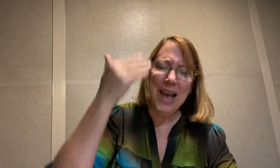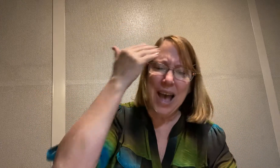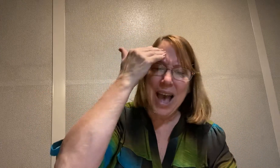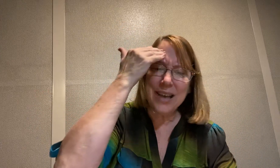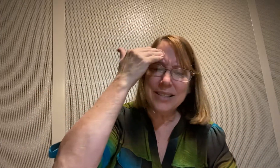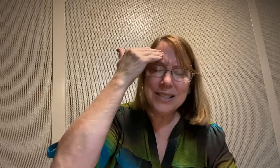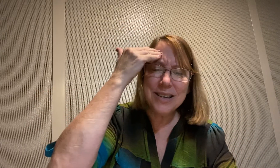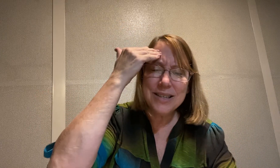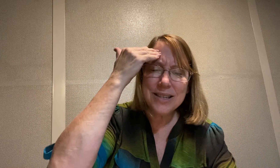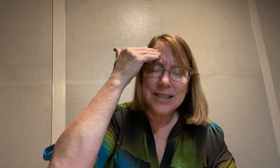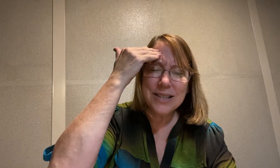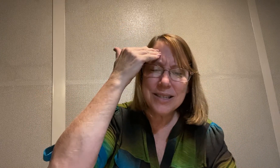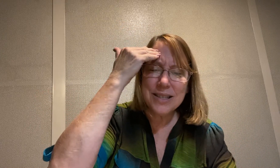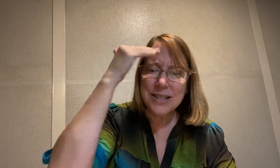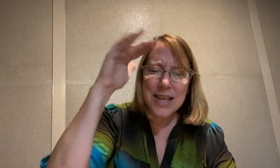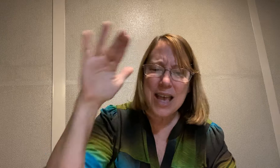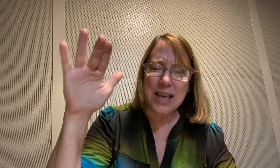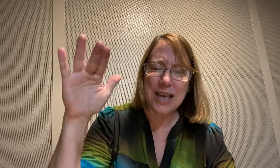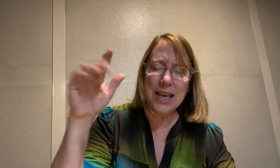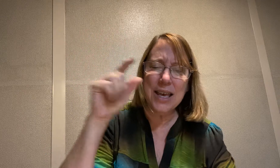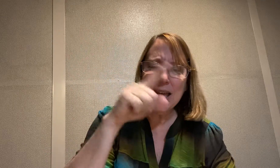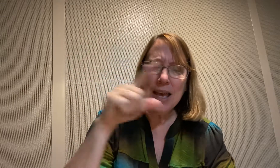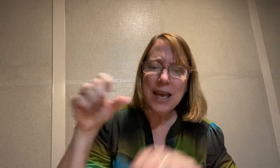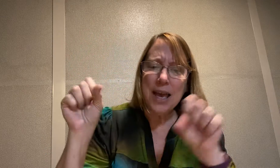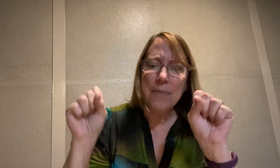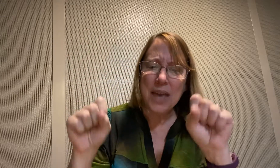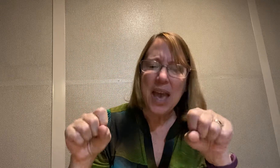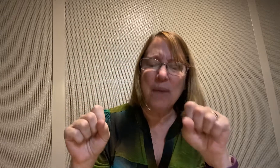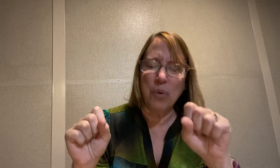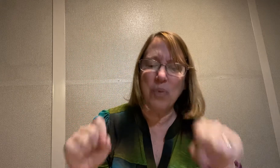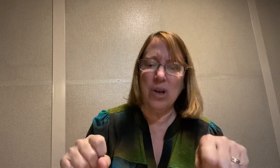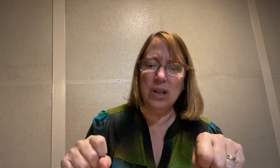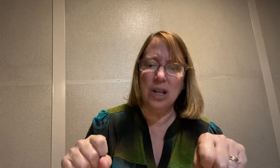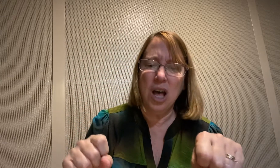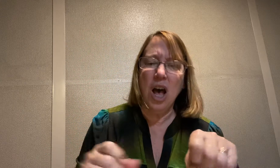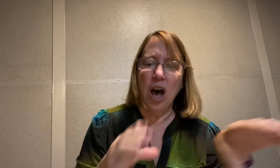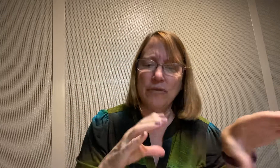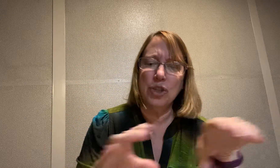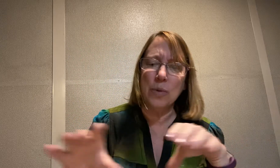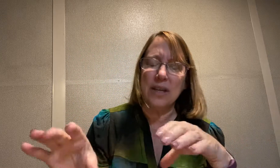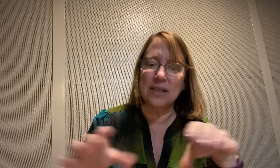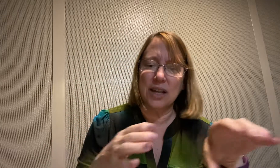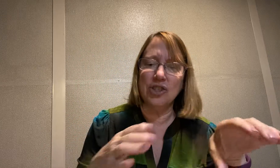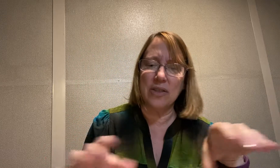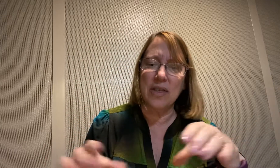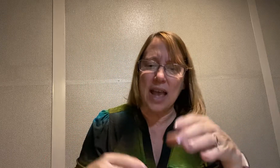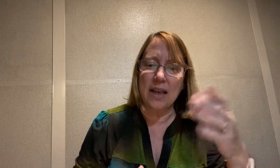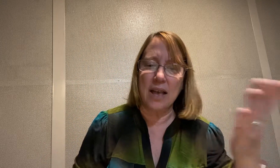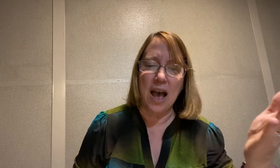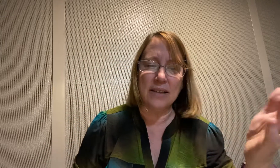I didn't think him capable of doing such a thing, I